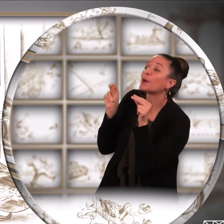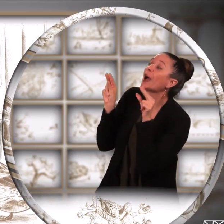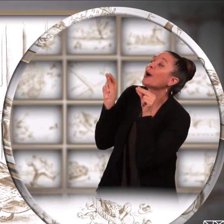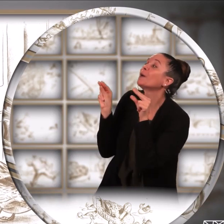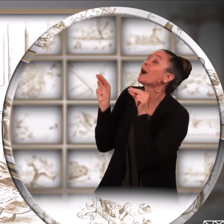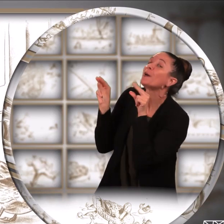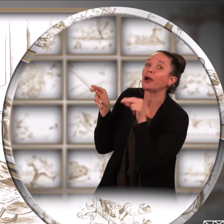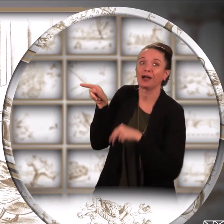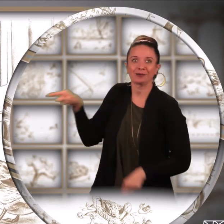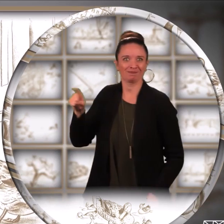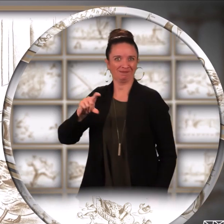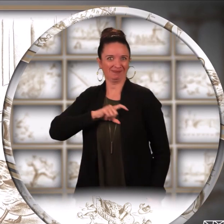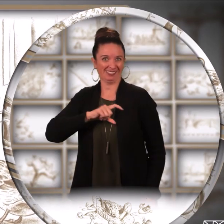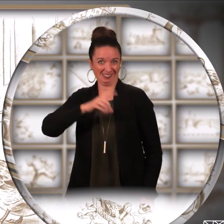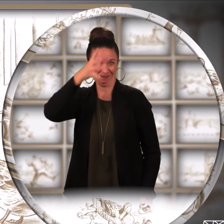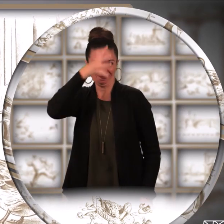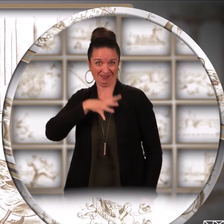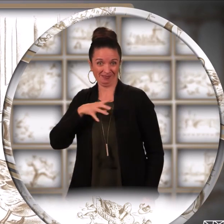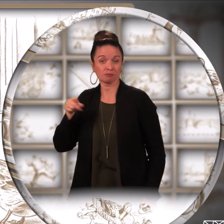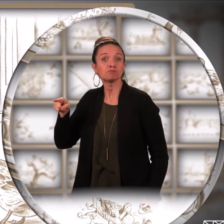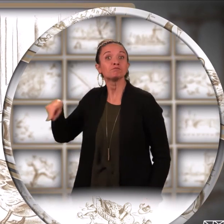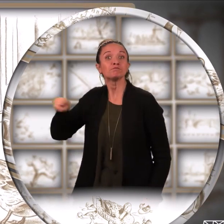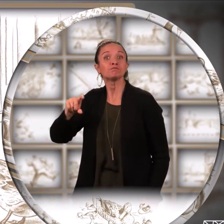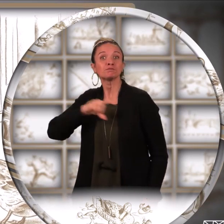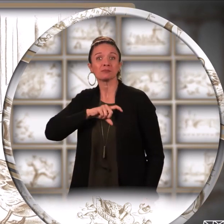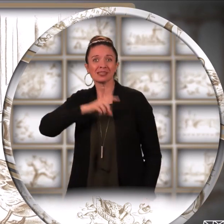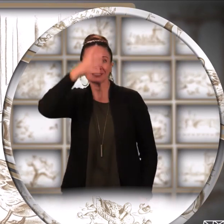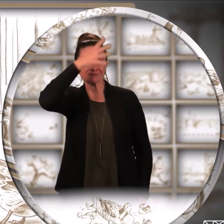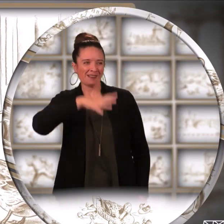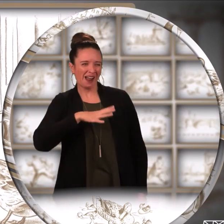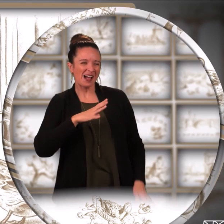The policeman smiled and waved goodbye.